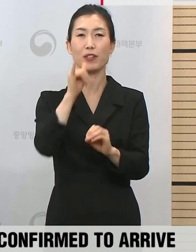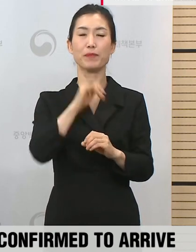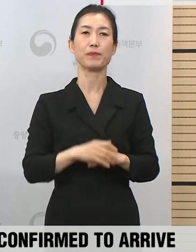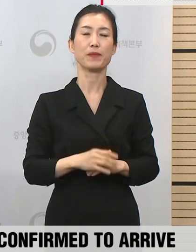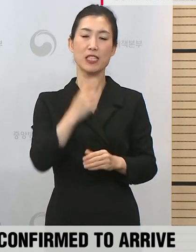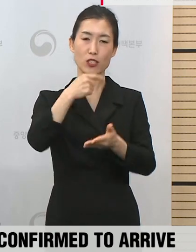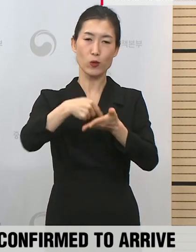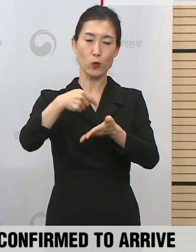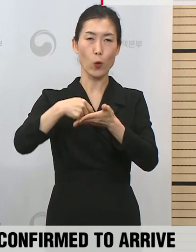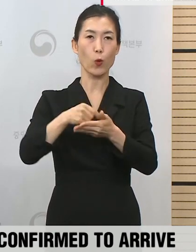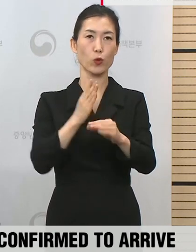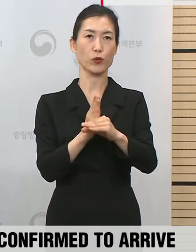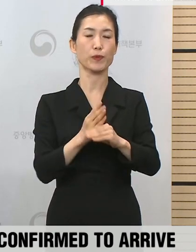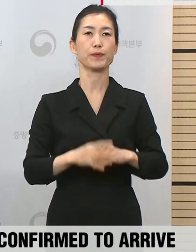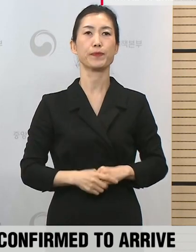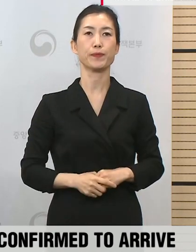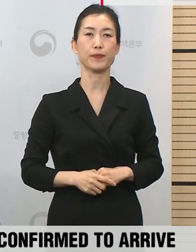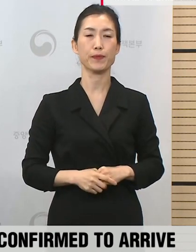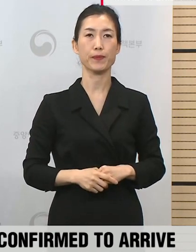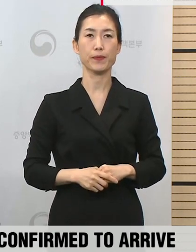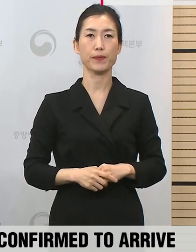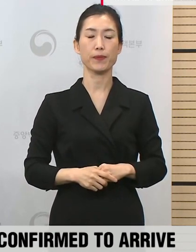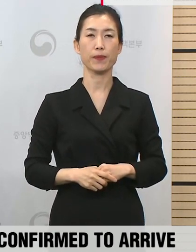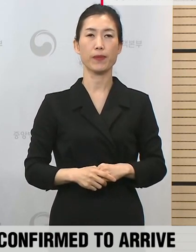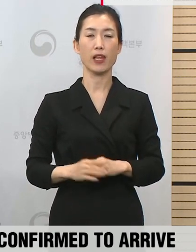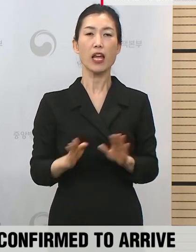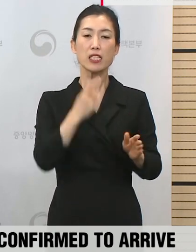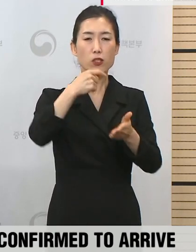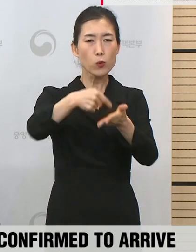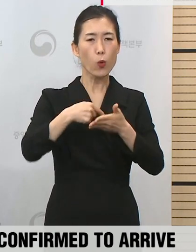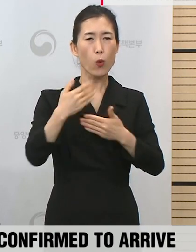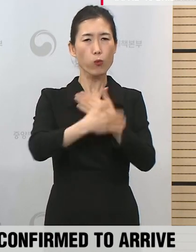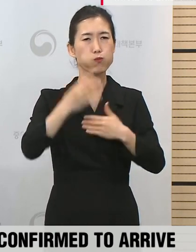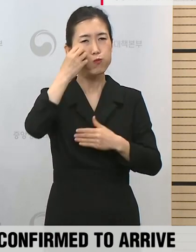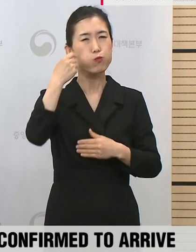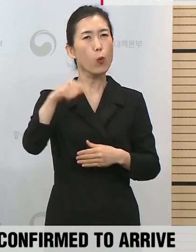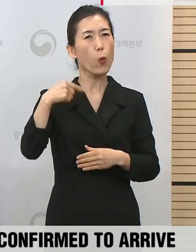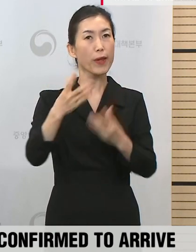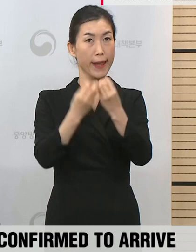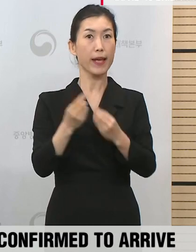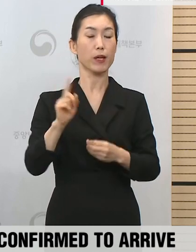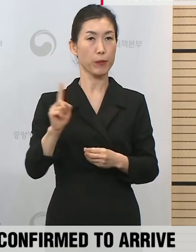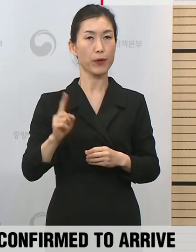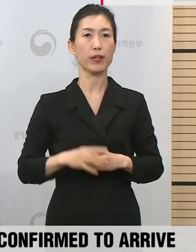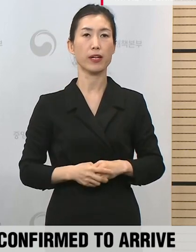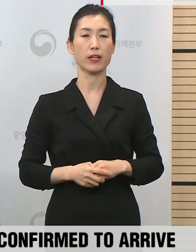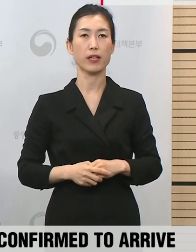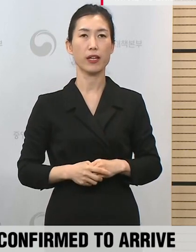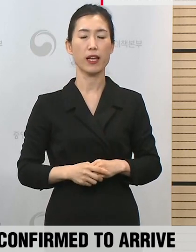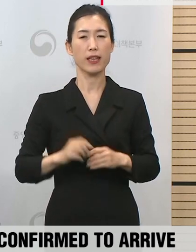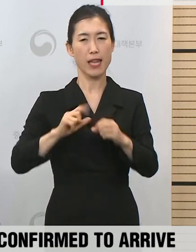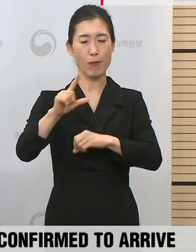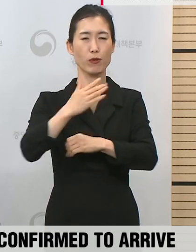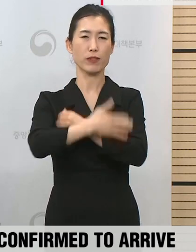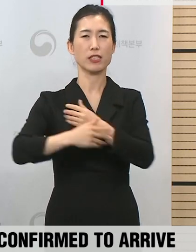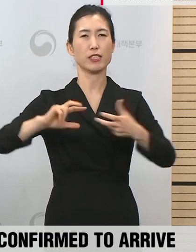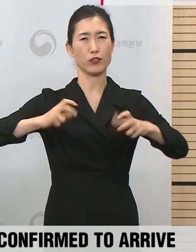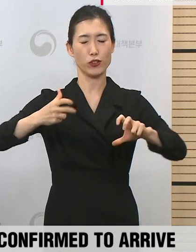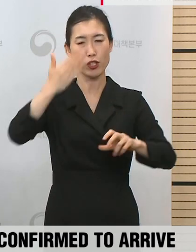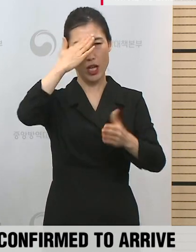also 0.3% for Pfizer second dose vaccines. And as for the adverse responses that have been reported, most of